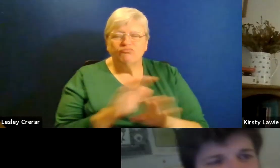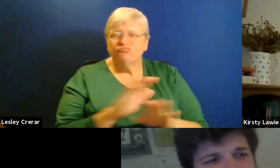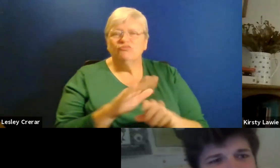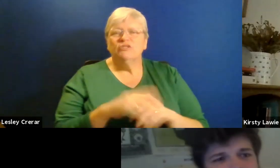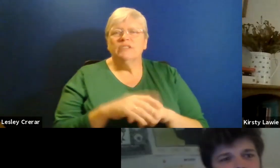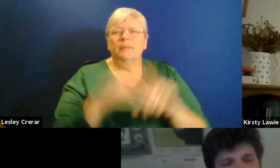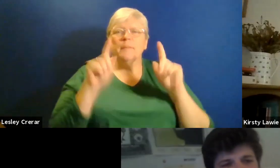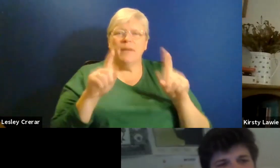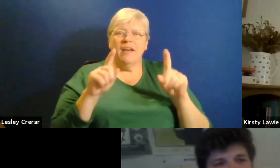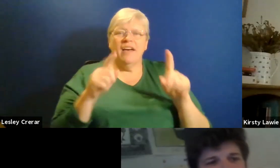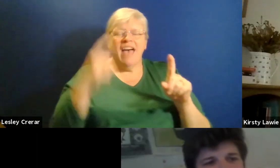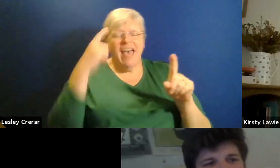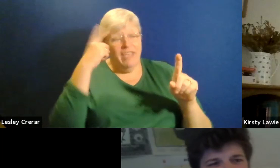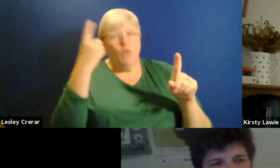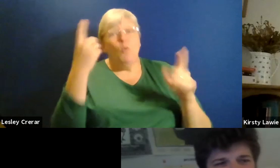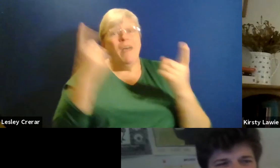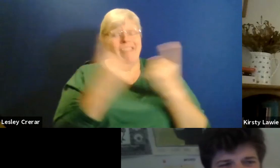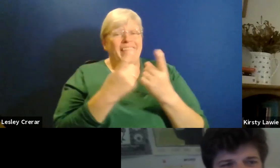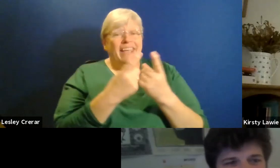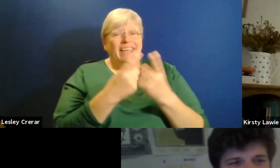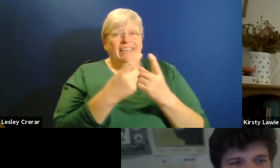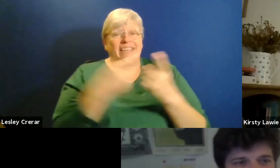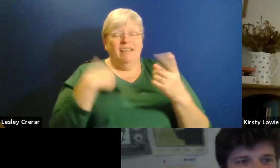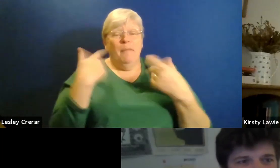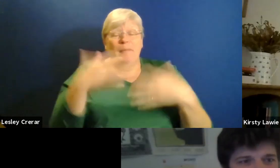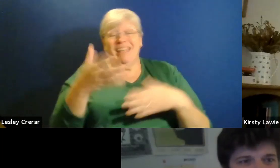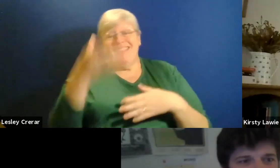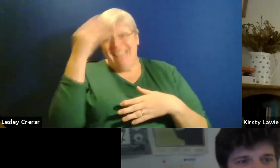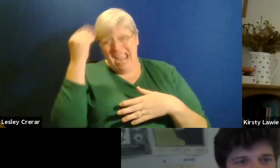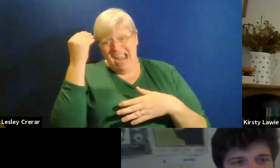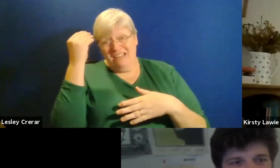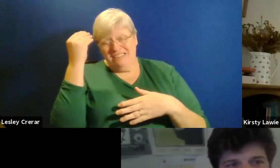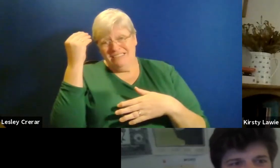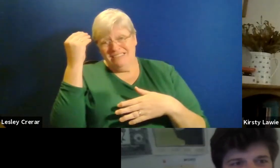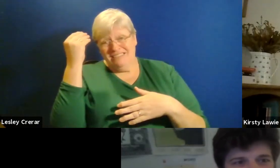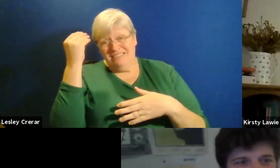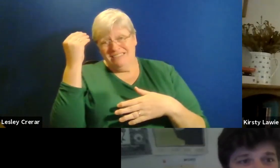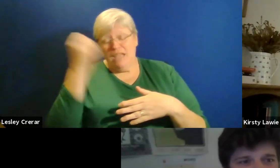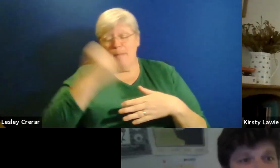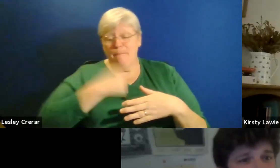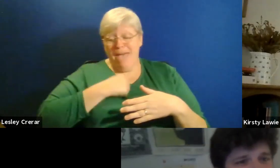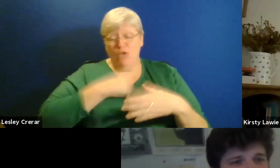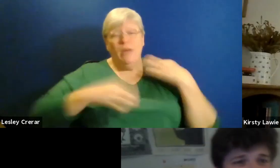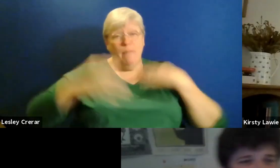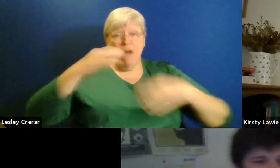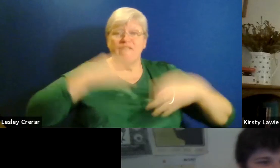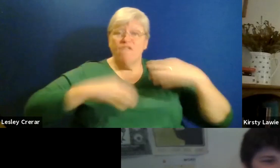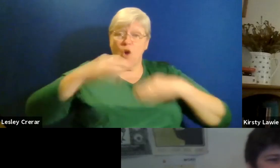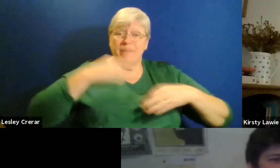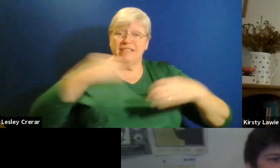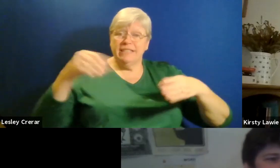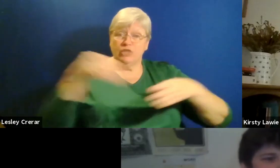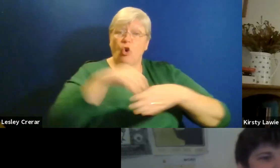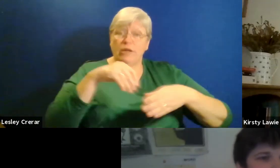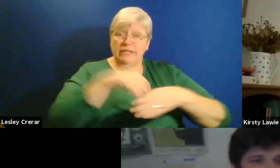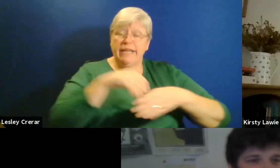But I think just one thing that I've learned a little bit in terms of my own kind of performances and